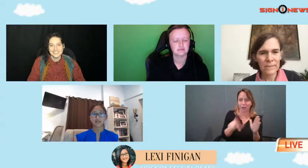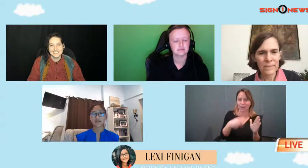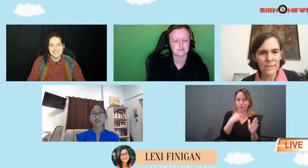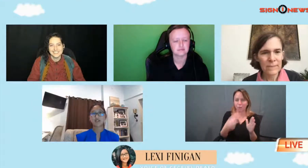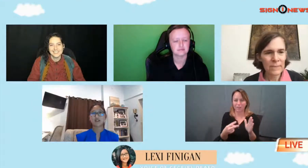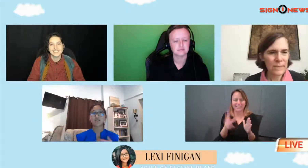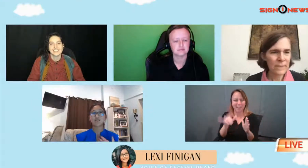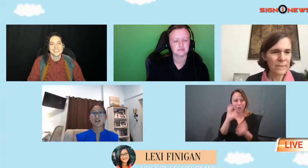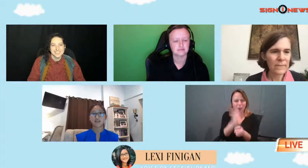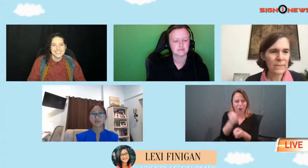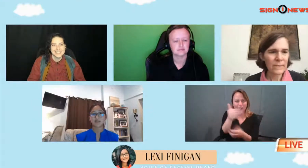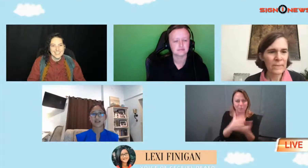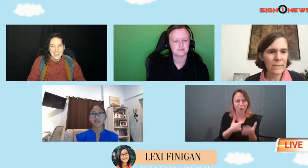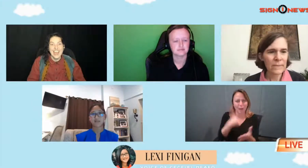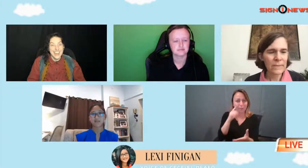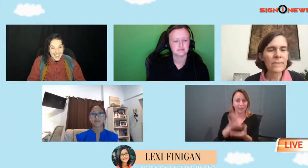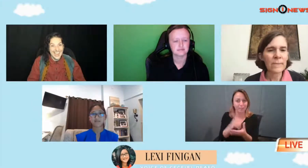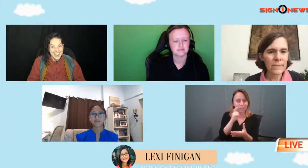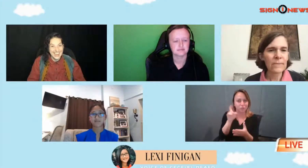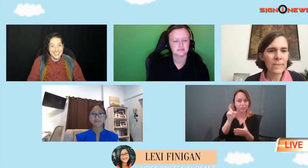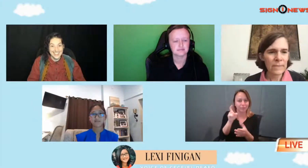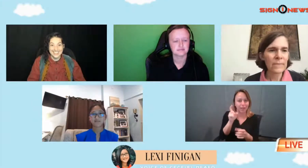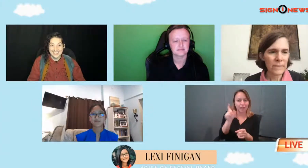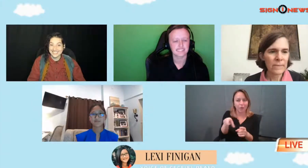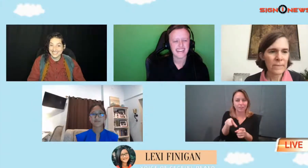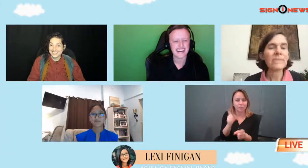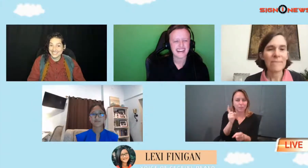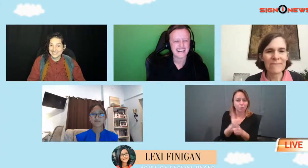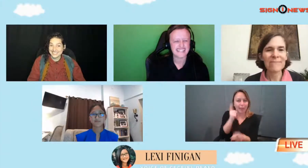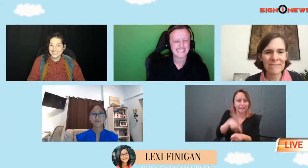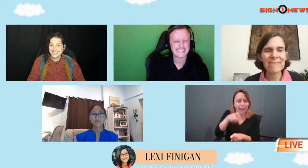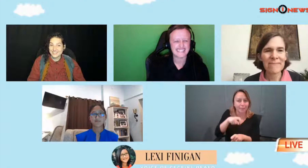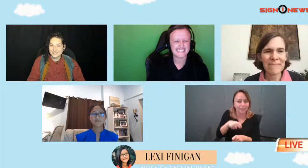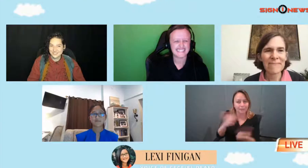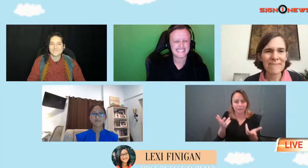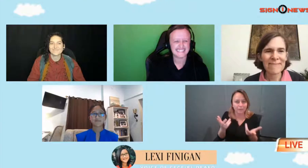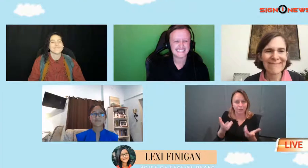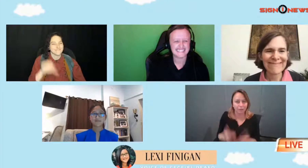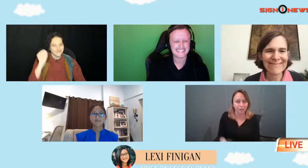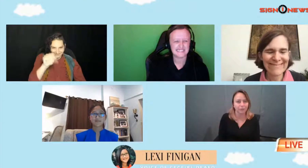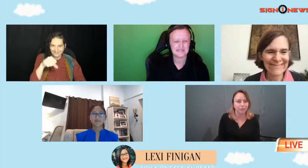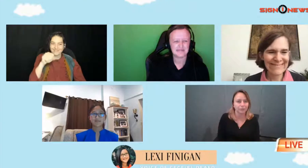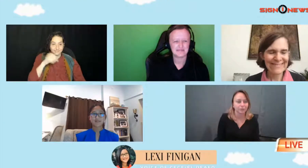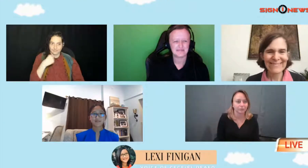believe, because you have to time it right. Yeah.